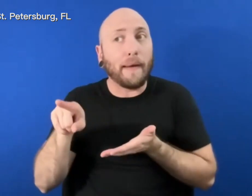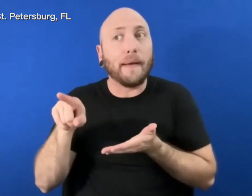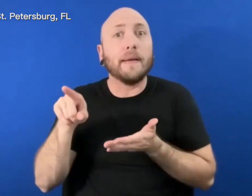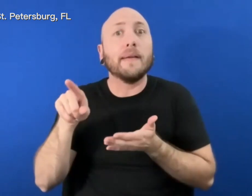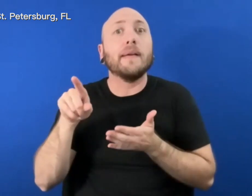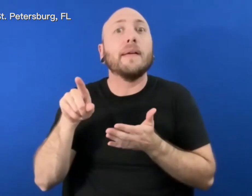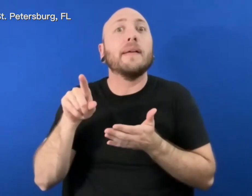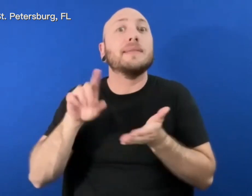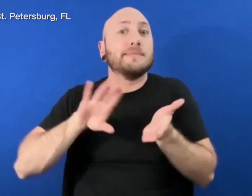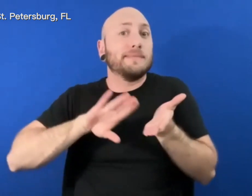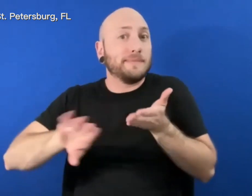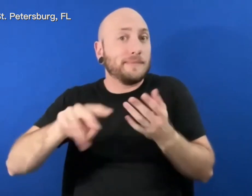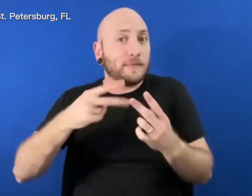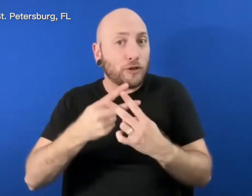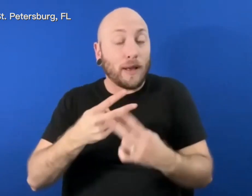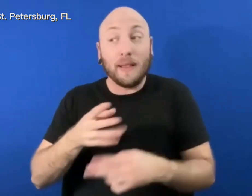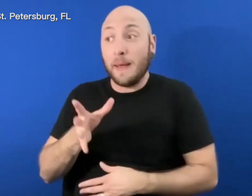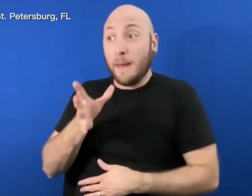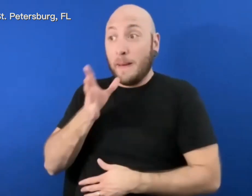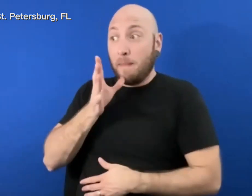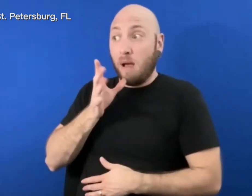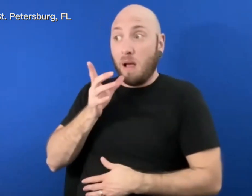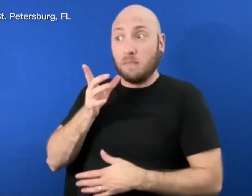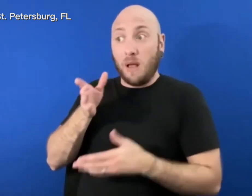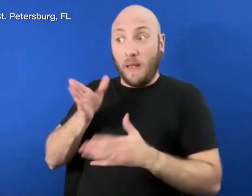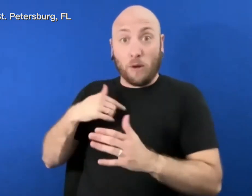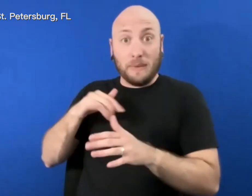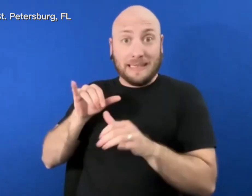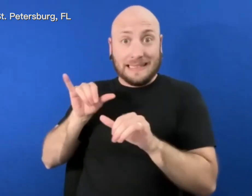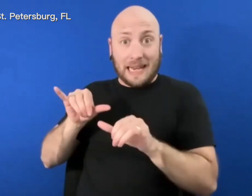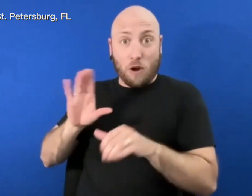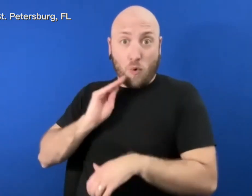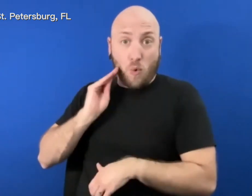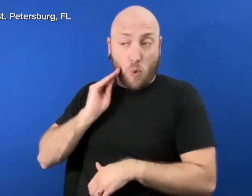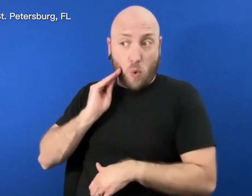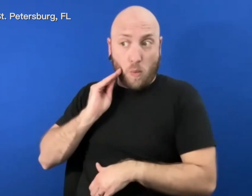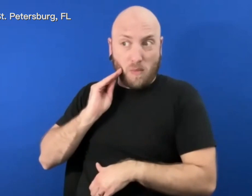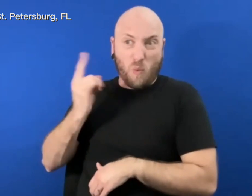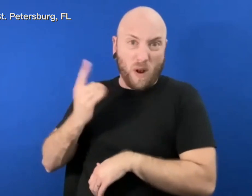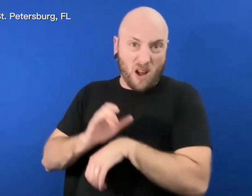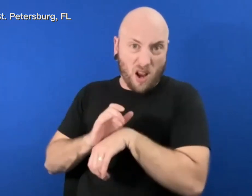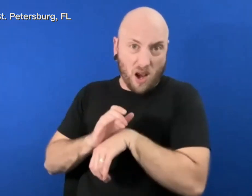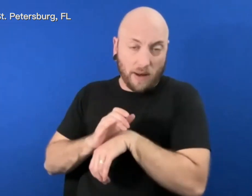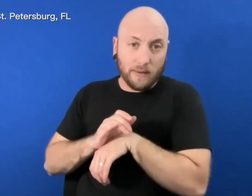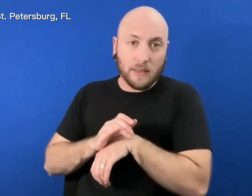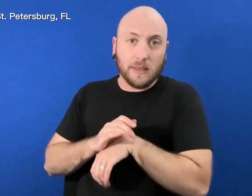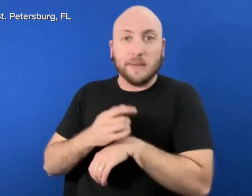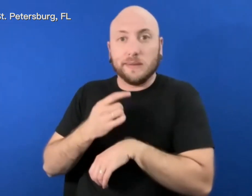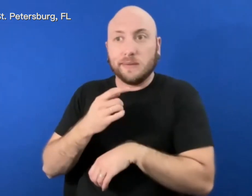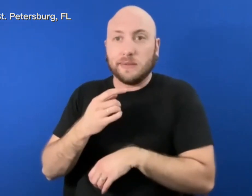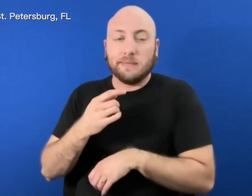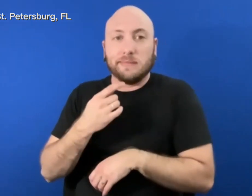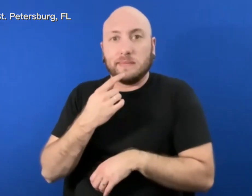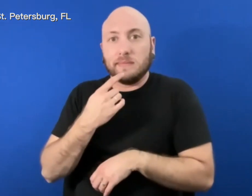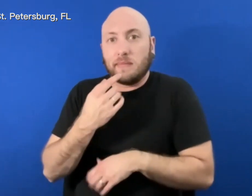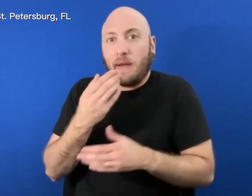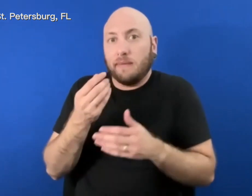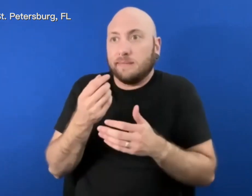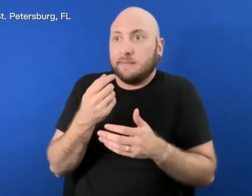actually let me stay at her house that night and said that I could detox at